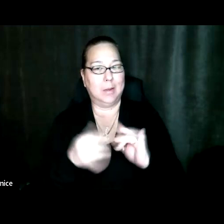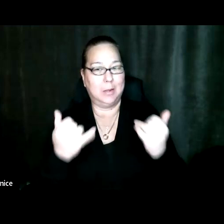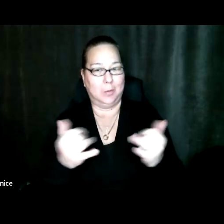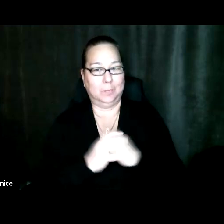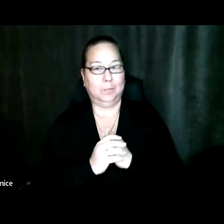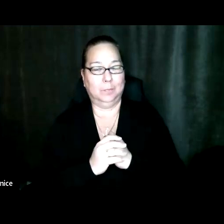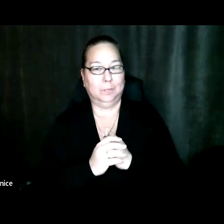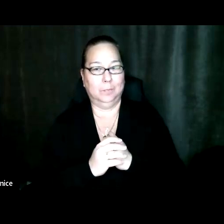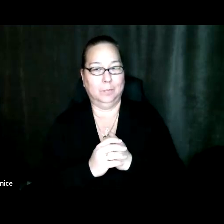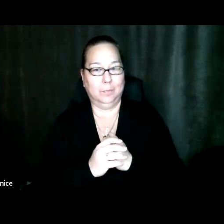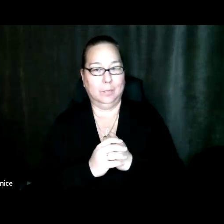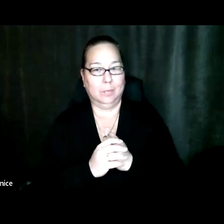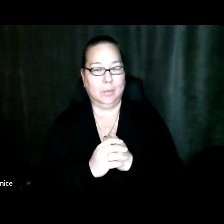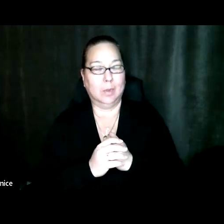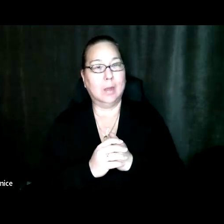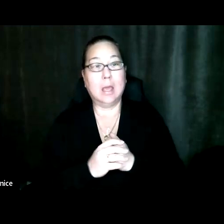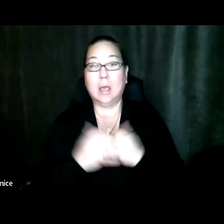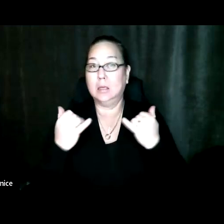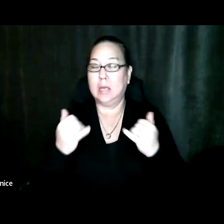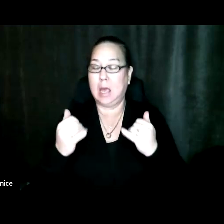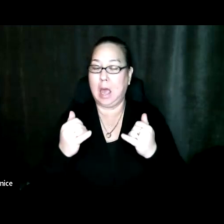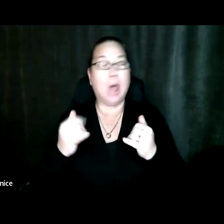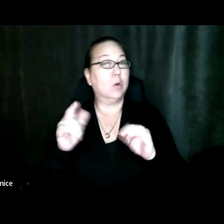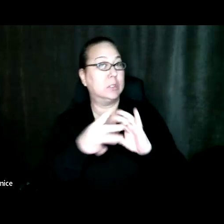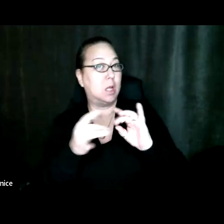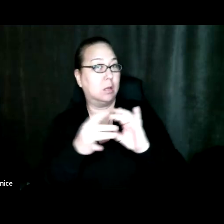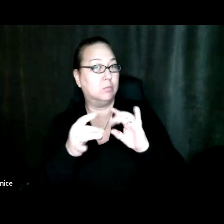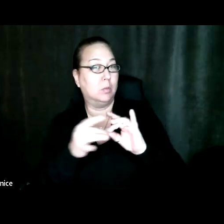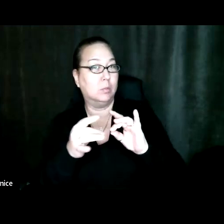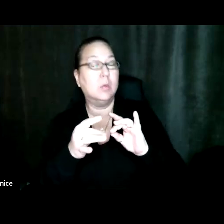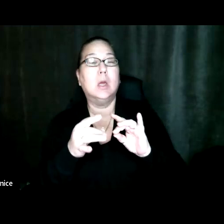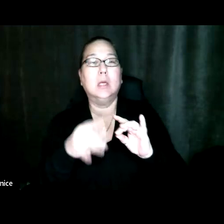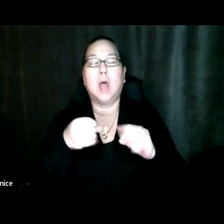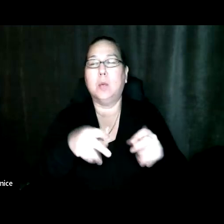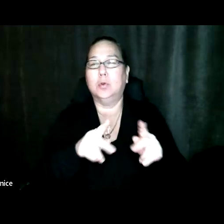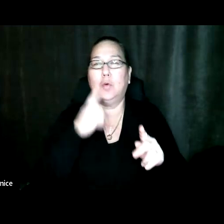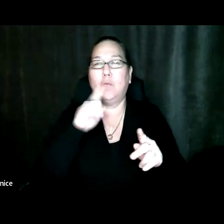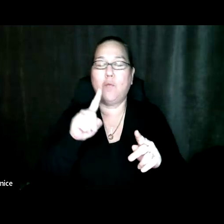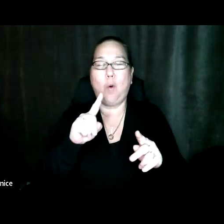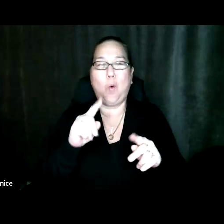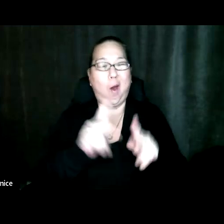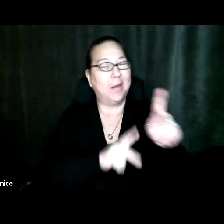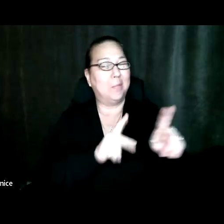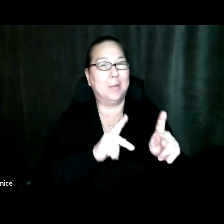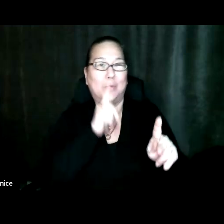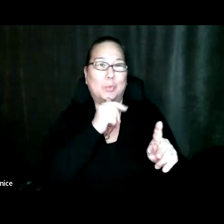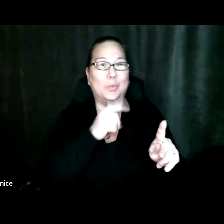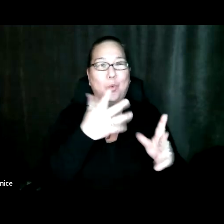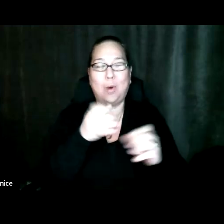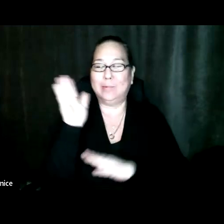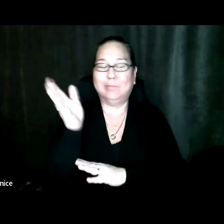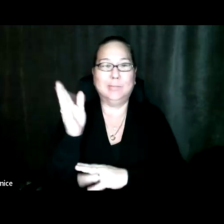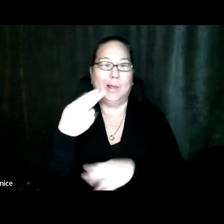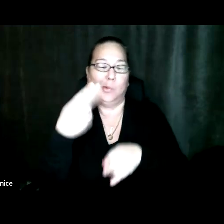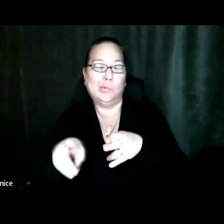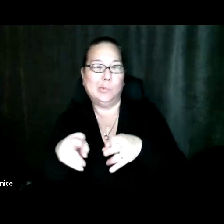Thank you, Chair. The public comment period is an opportunity for parents, caregivers, students, and other concerned parties to make